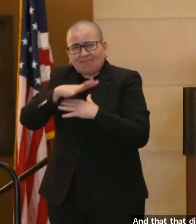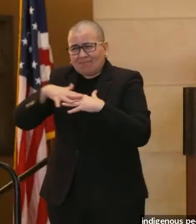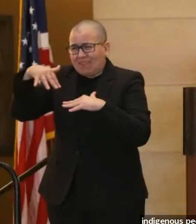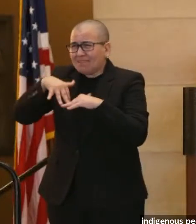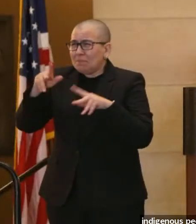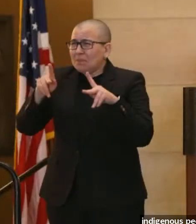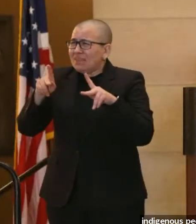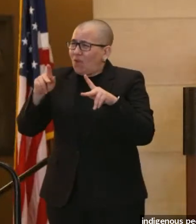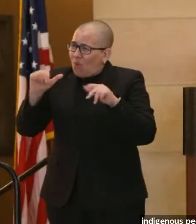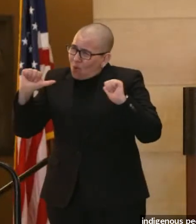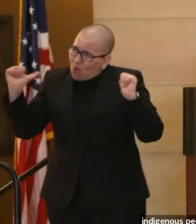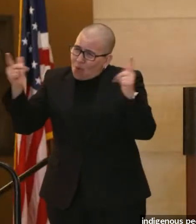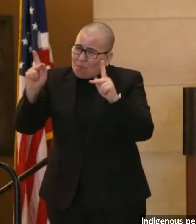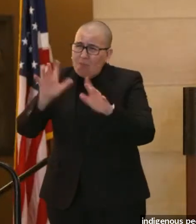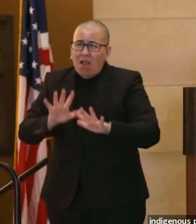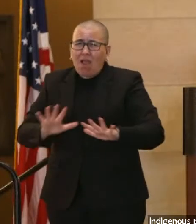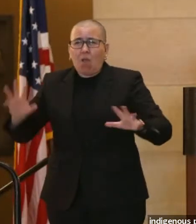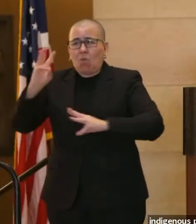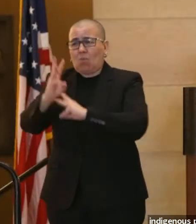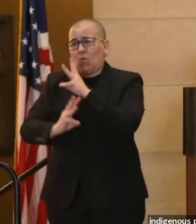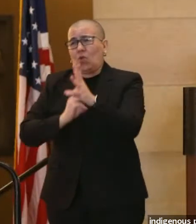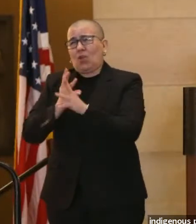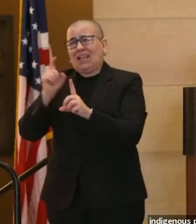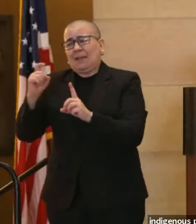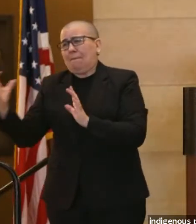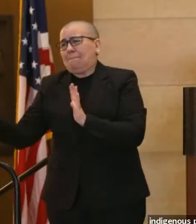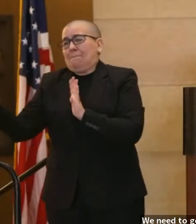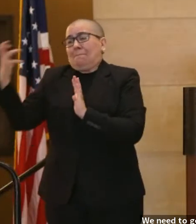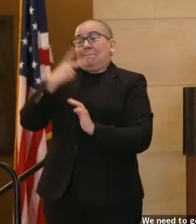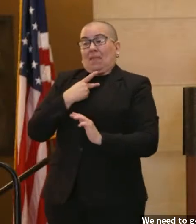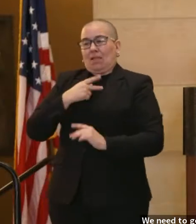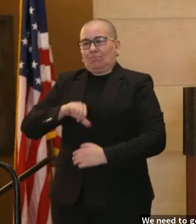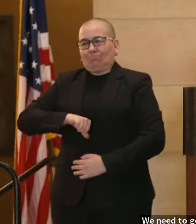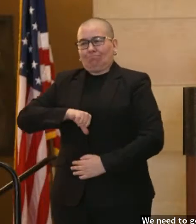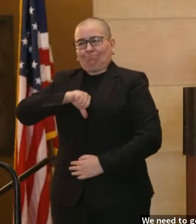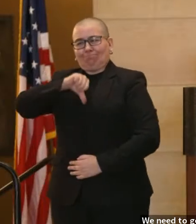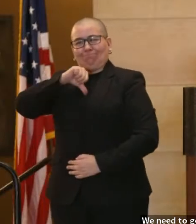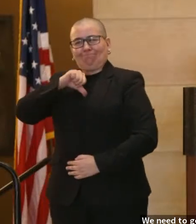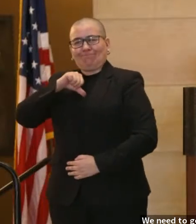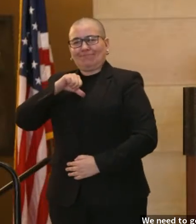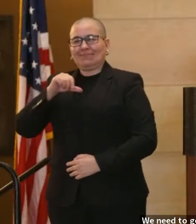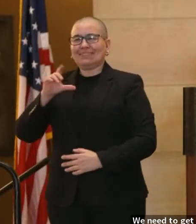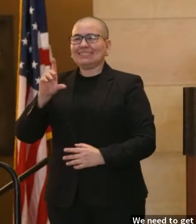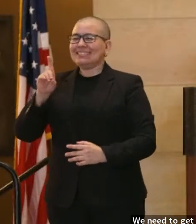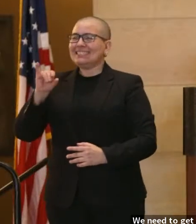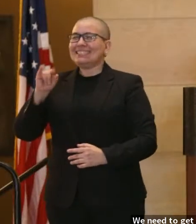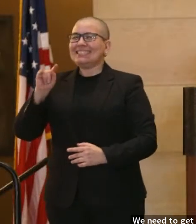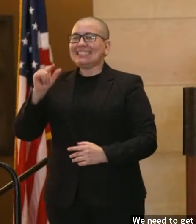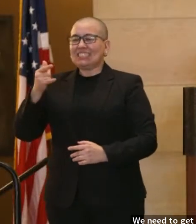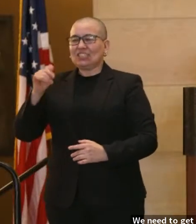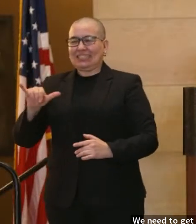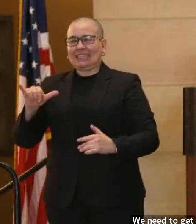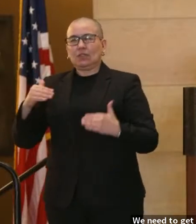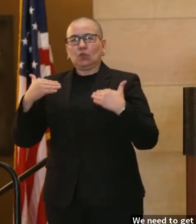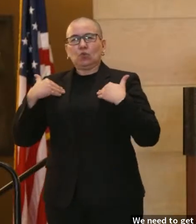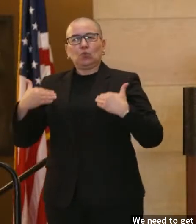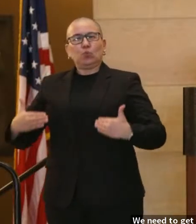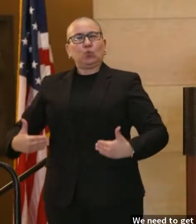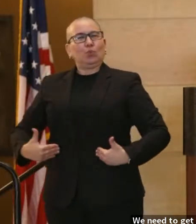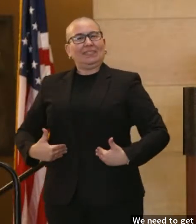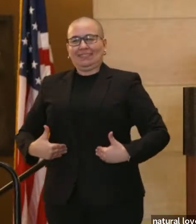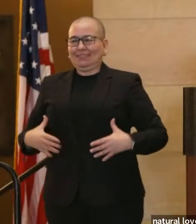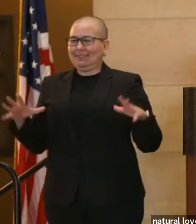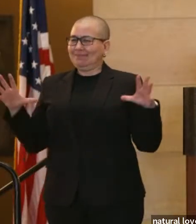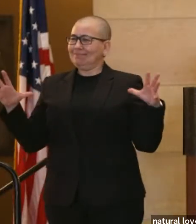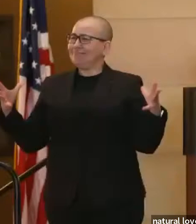get our dignity back. We need to bring that natural love of humanity and for one another back. We're not so different. There's not